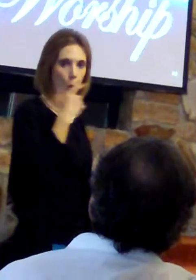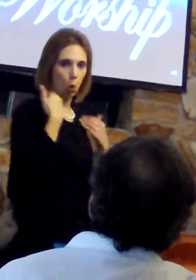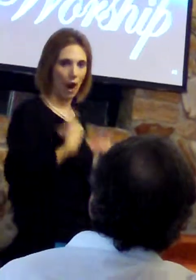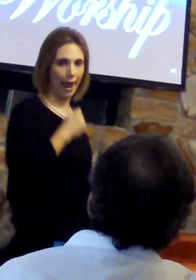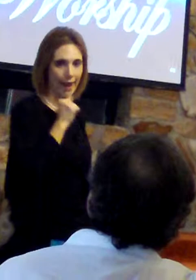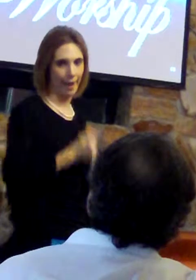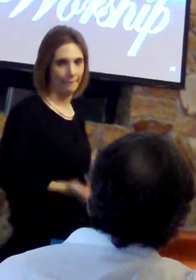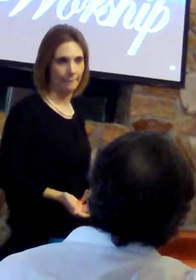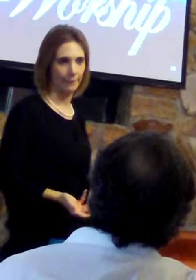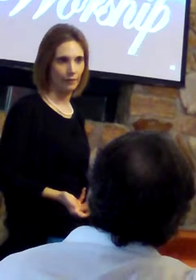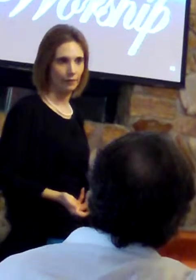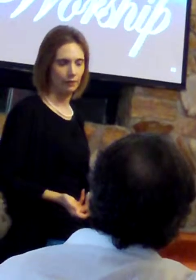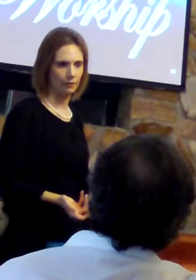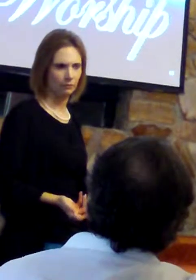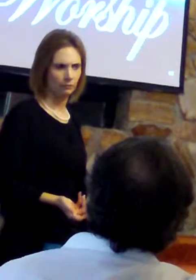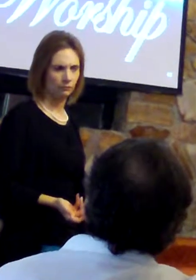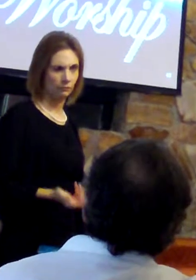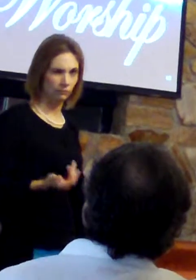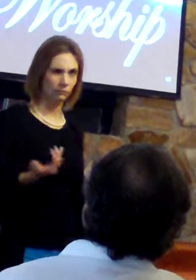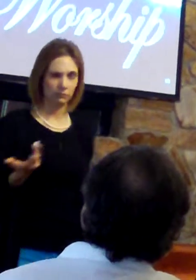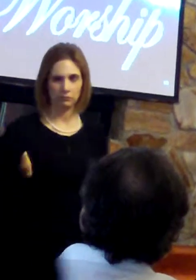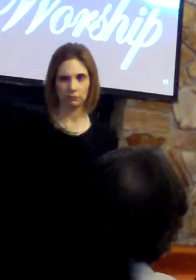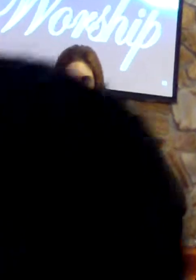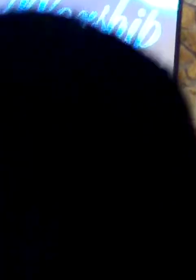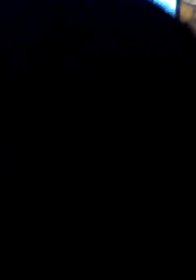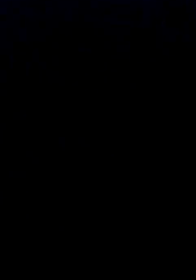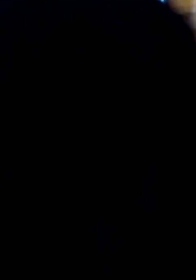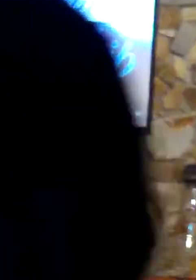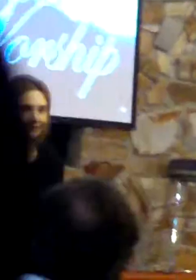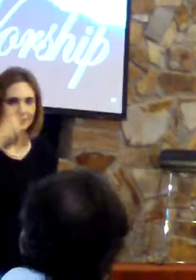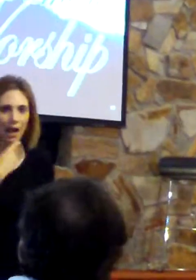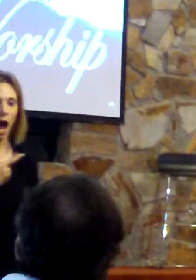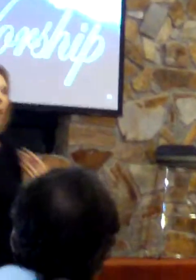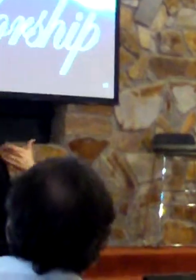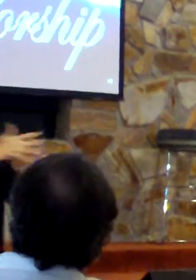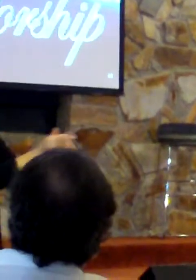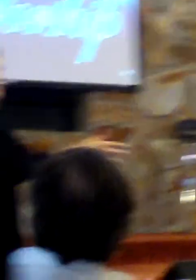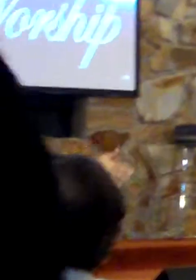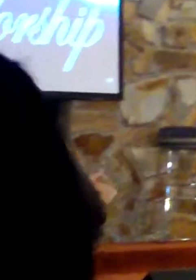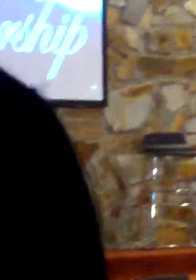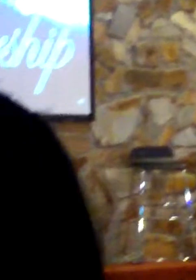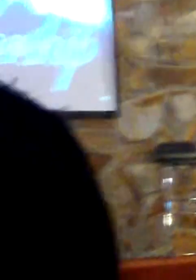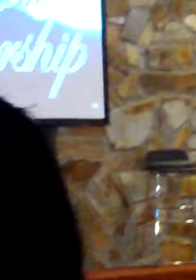big deal? That God is saying, listen, Moses, I am the sufficient one.